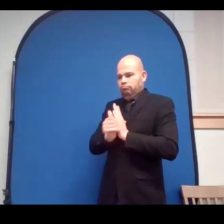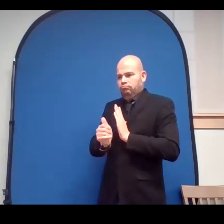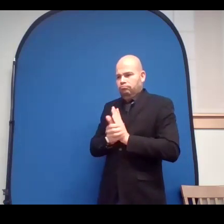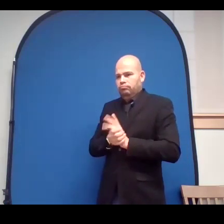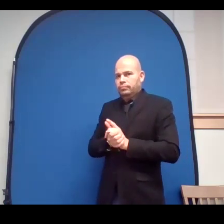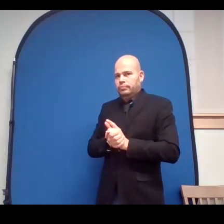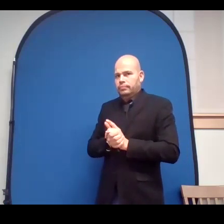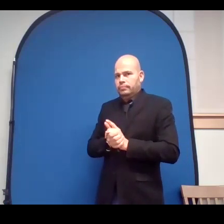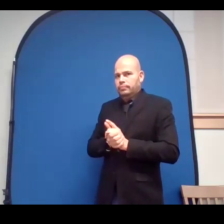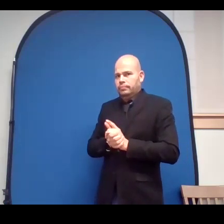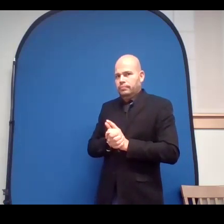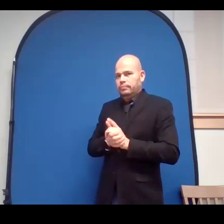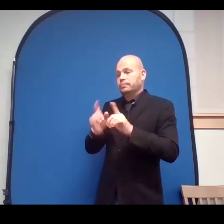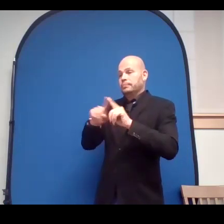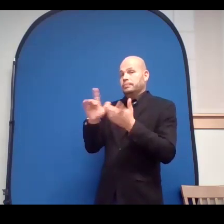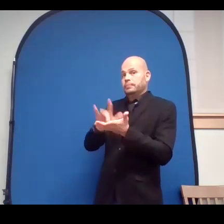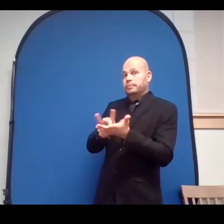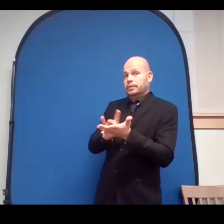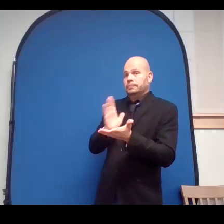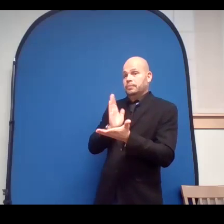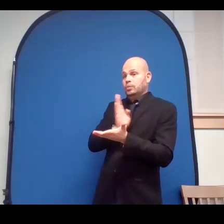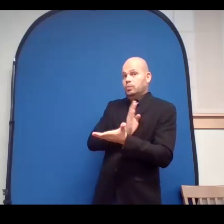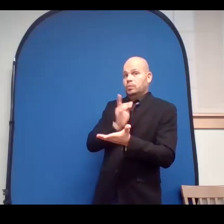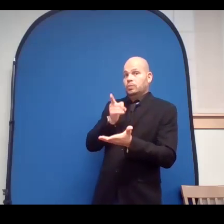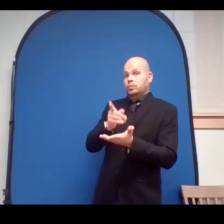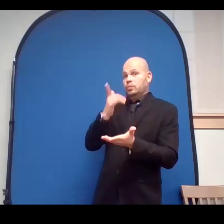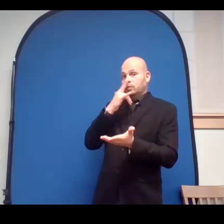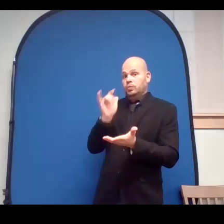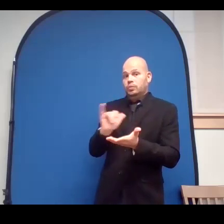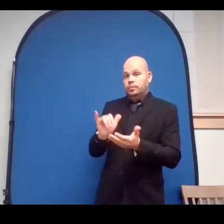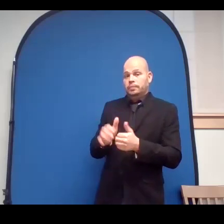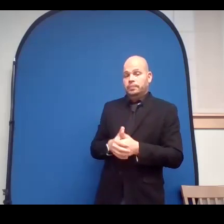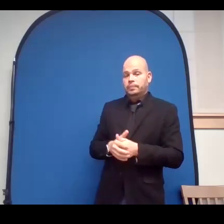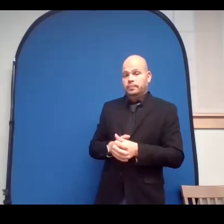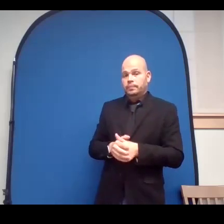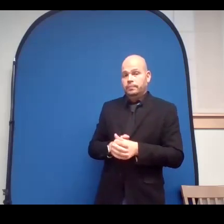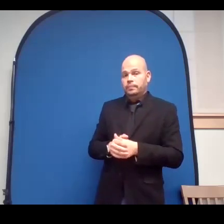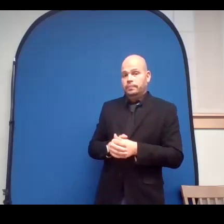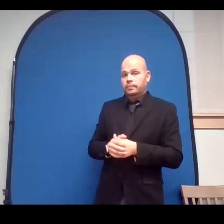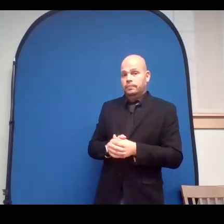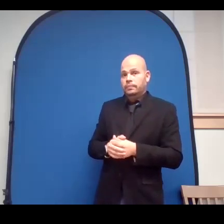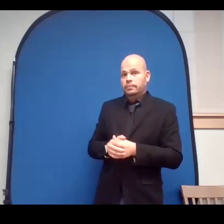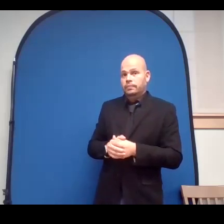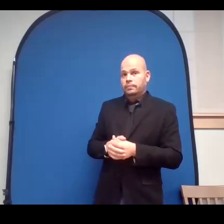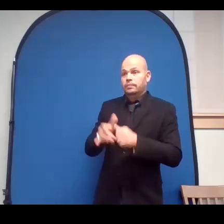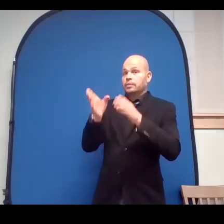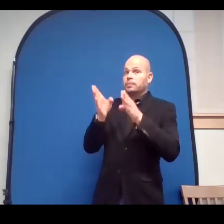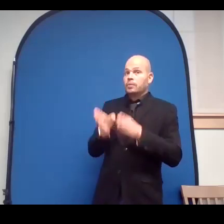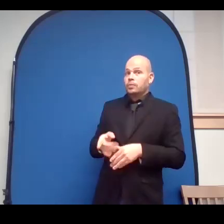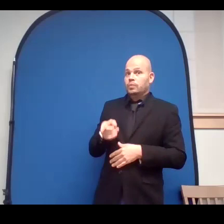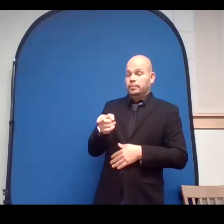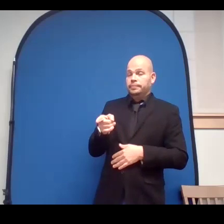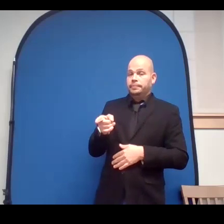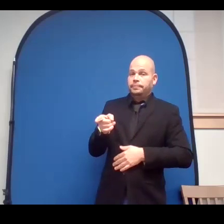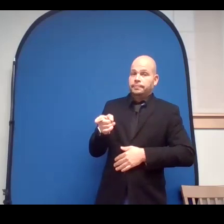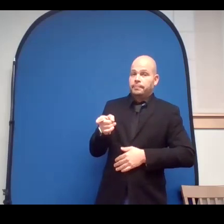I understand a medical board process is essentially a member goes through a meets up with medical